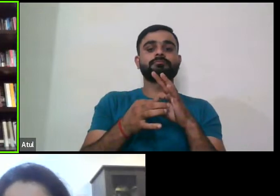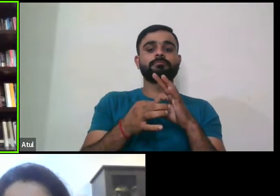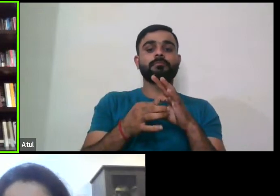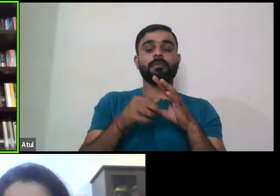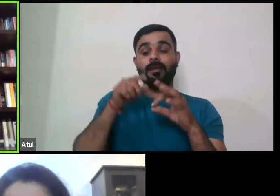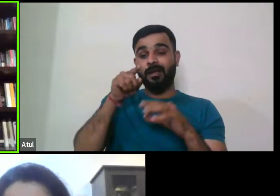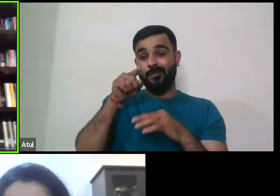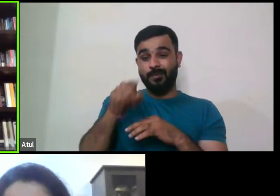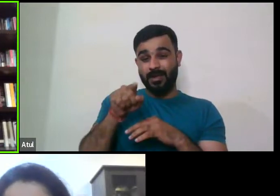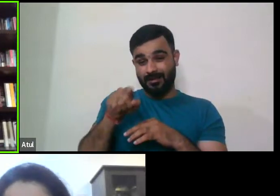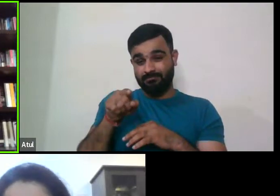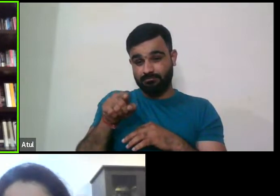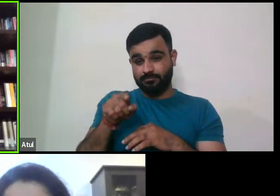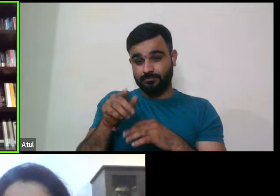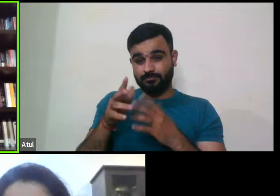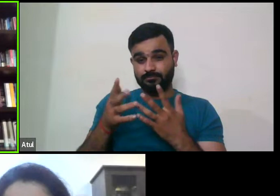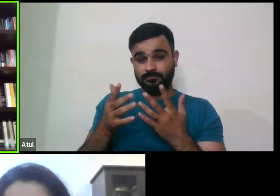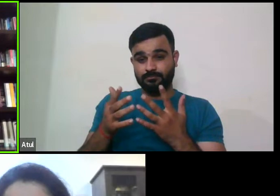that